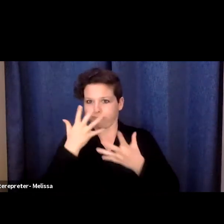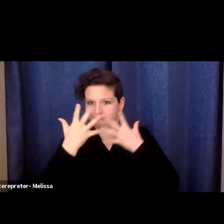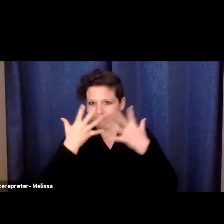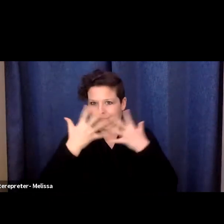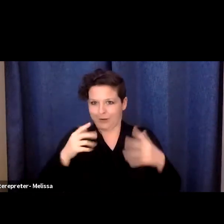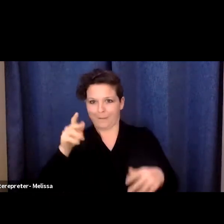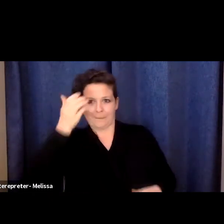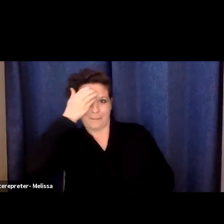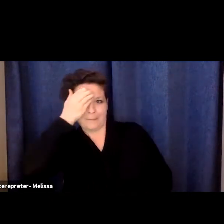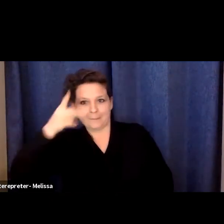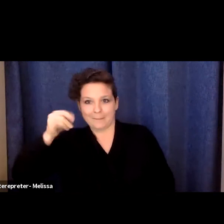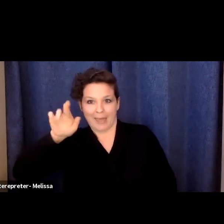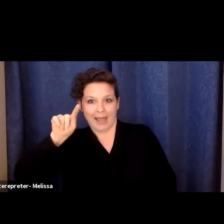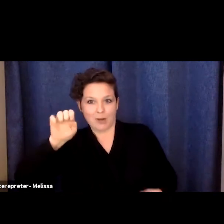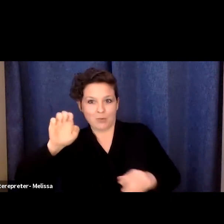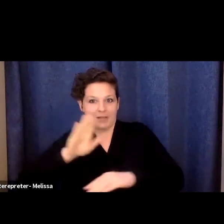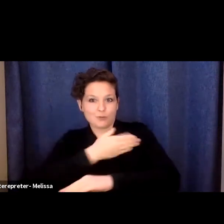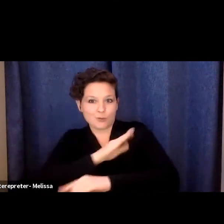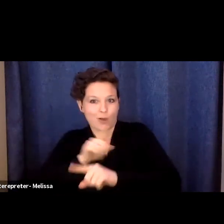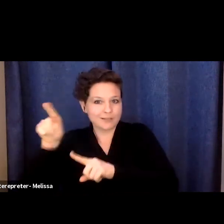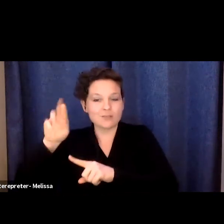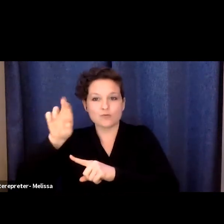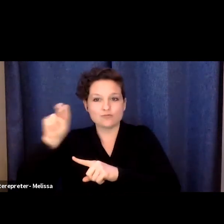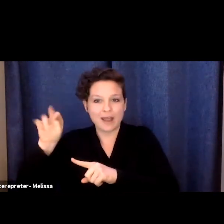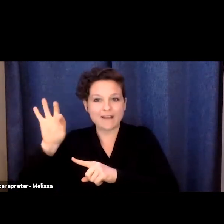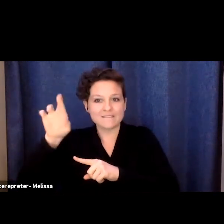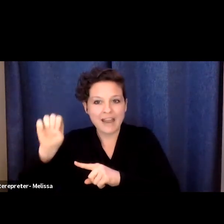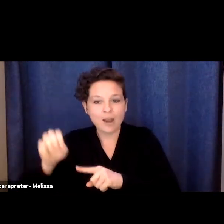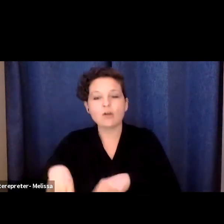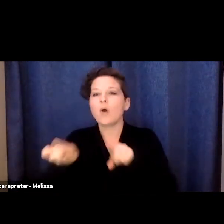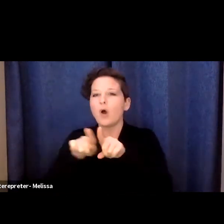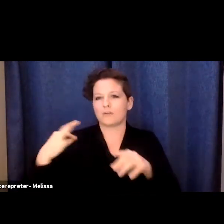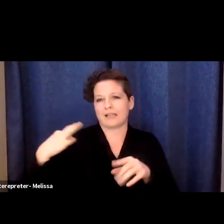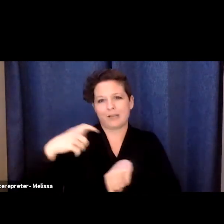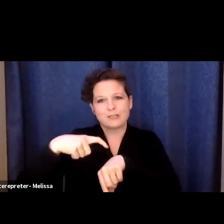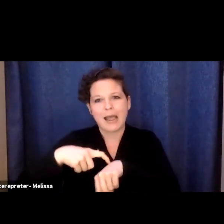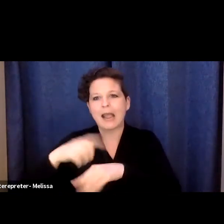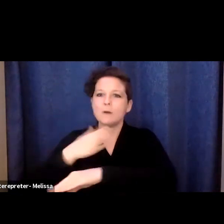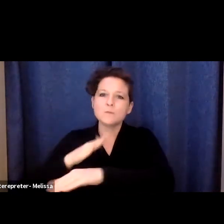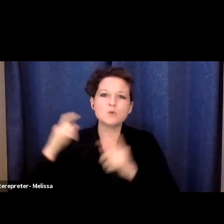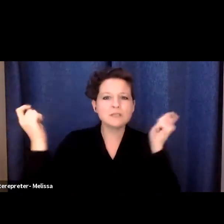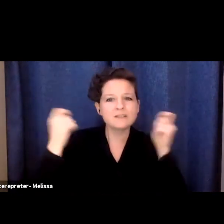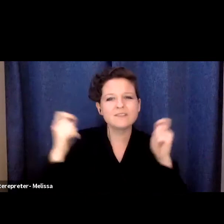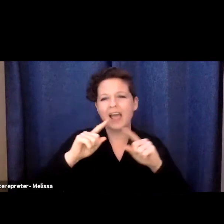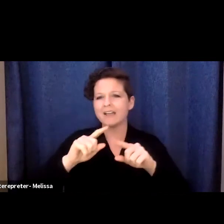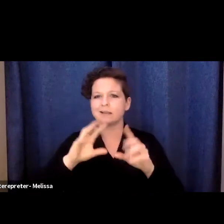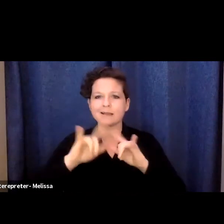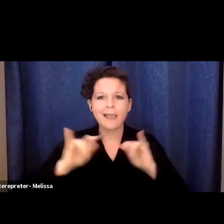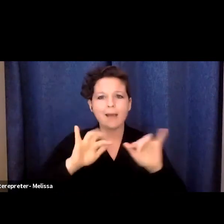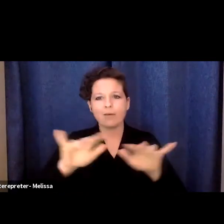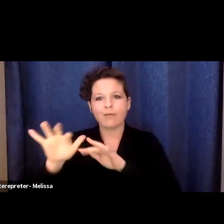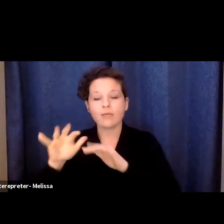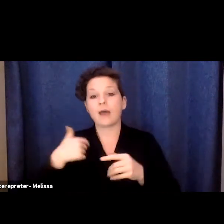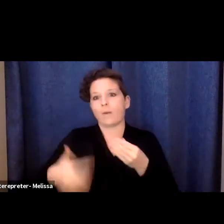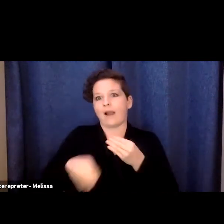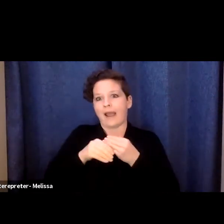teaching art to deaf youth at a summer camp, or collaborating with other artists at a music festival. And I'll just add that it's